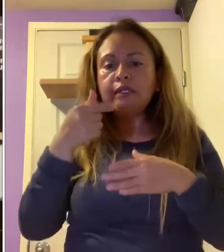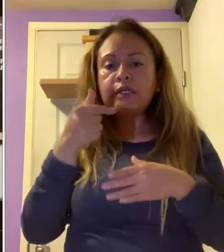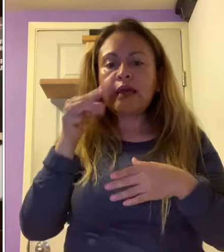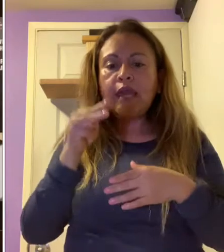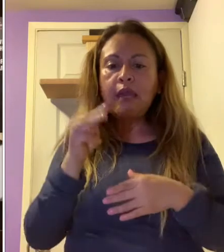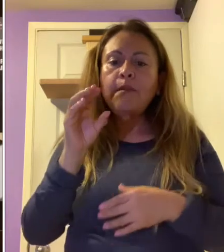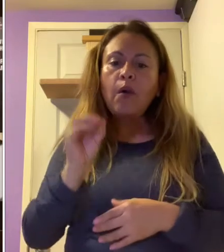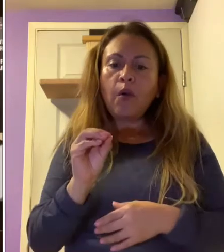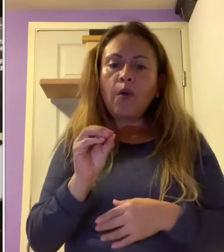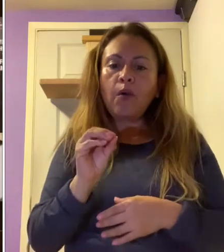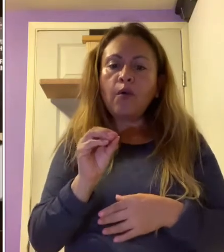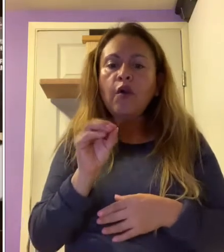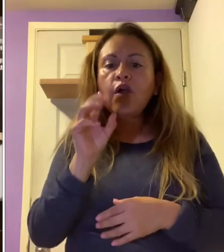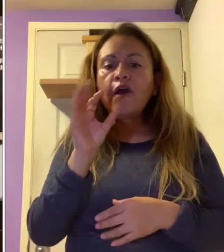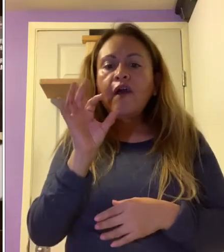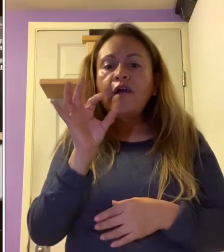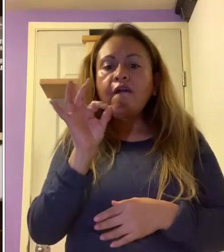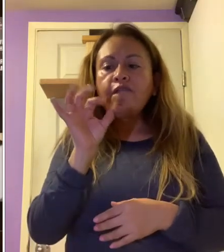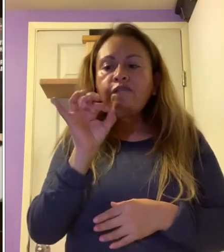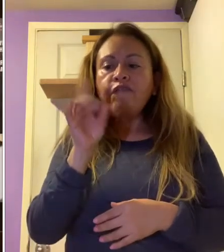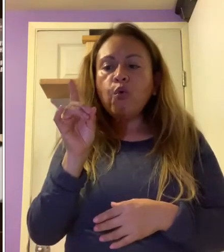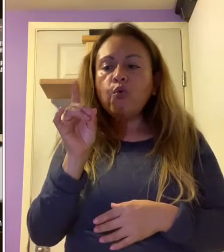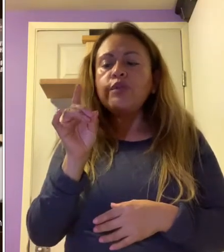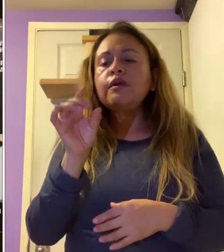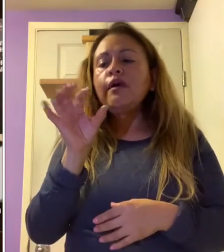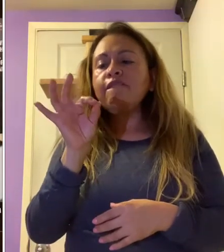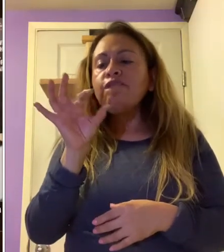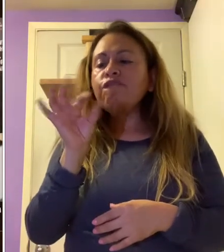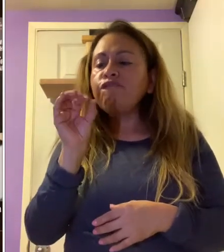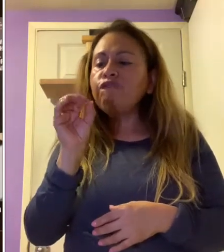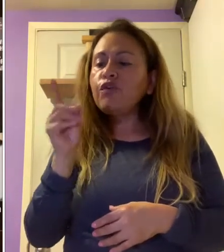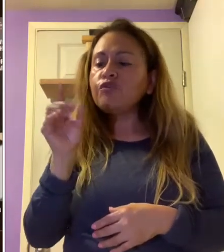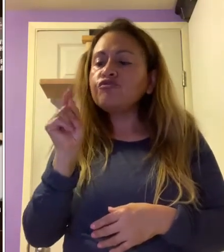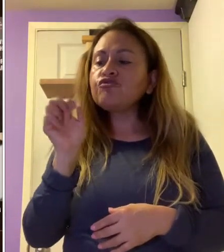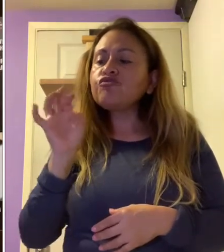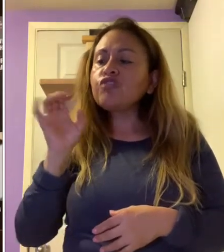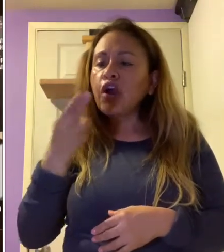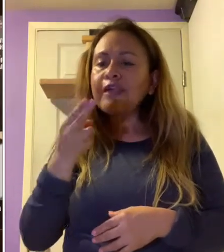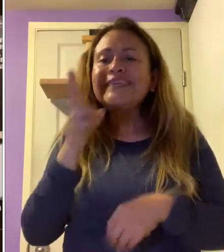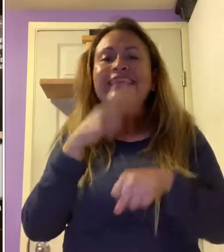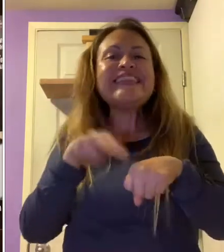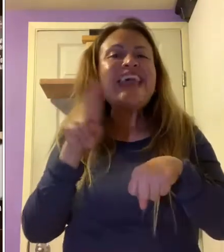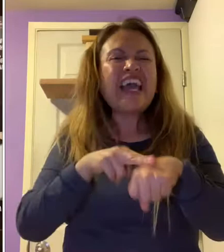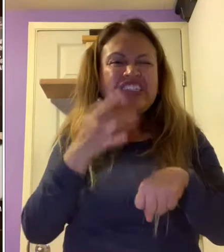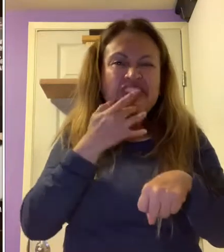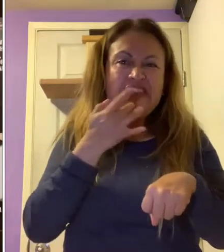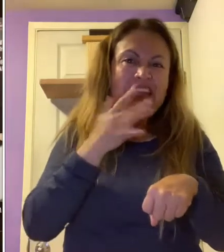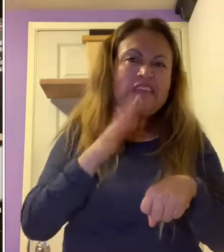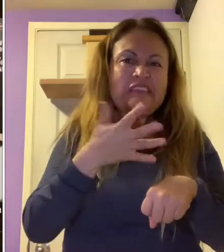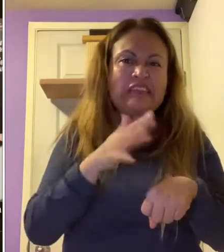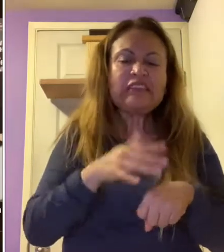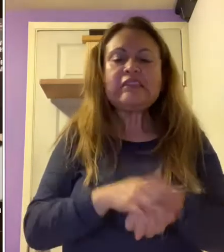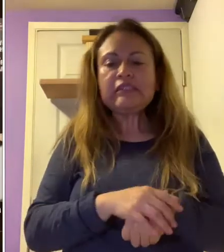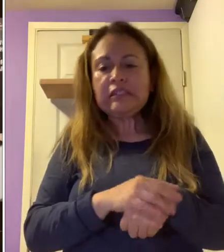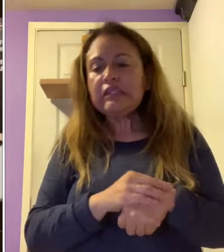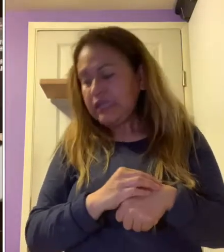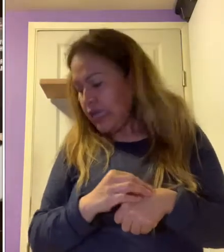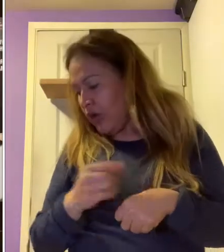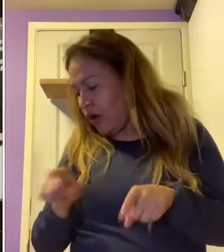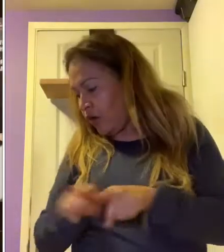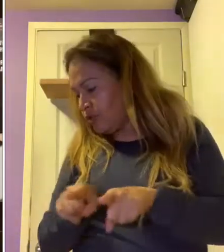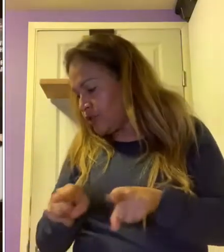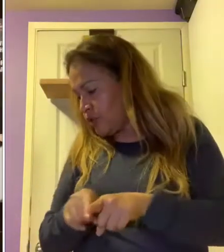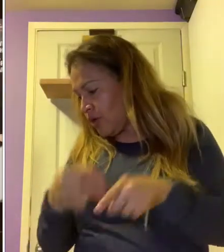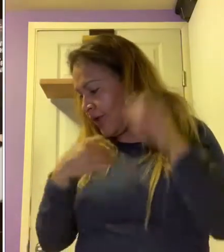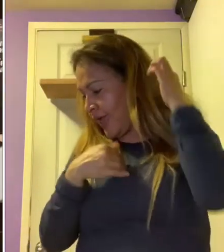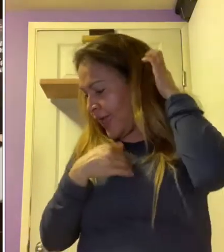here, GMO soybean. We have modified food starch, more GMO corn, natural flavorings, sodium